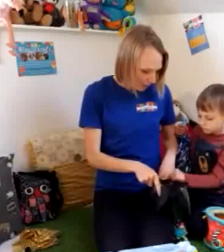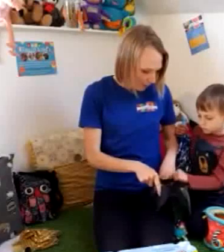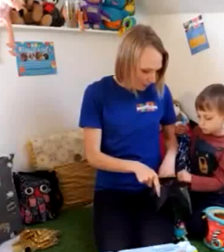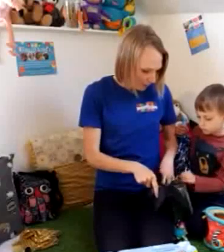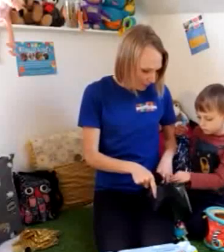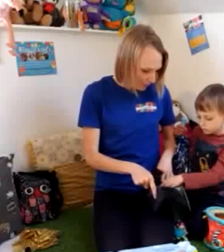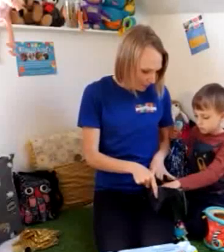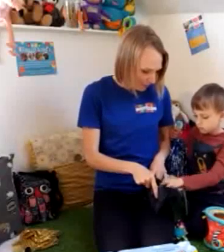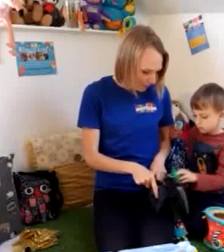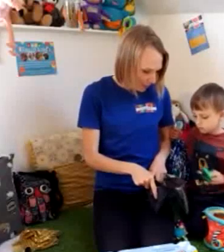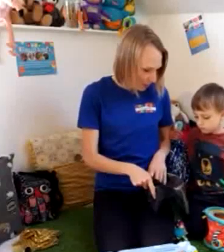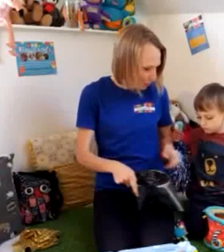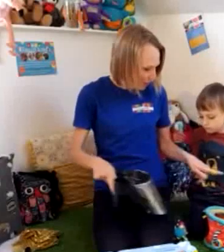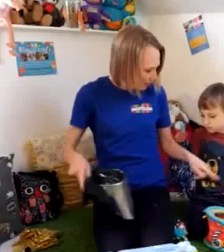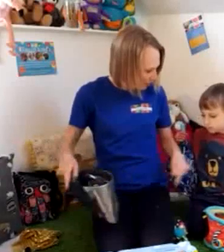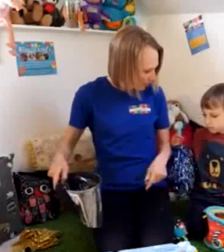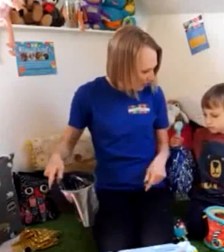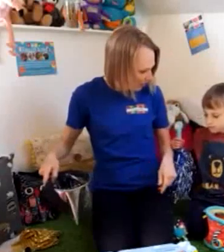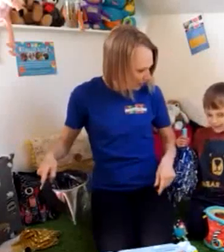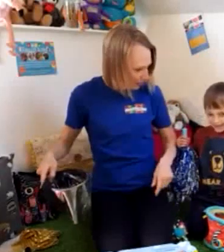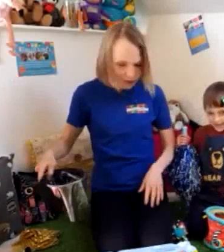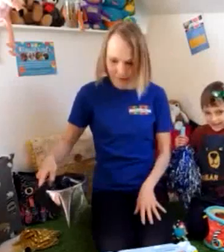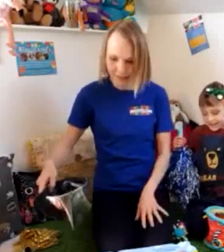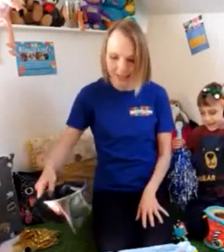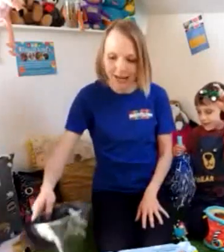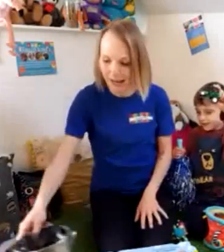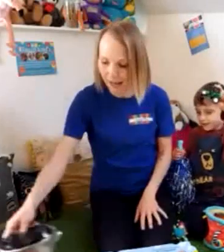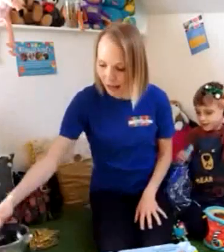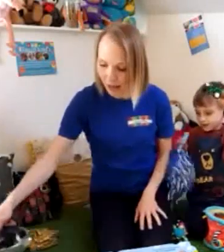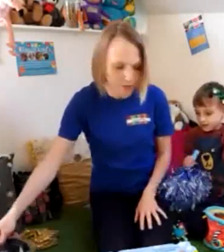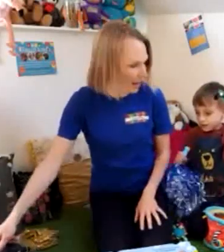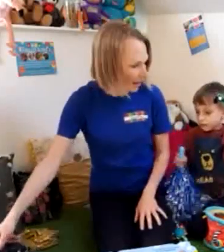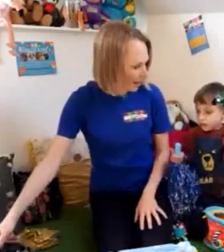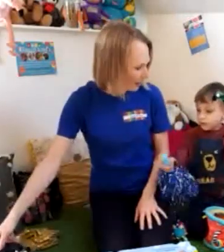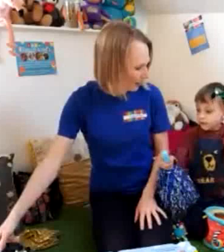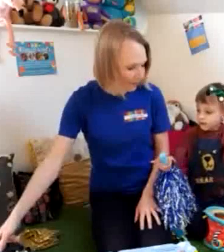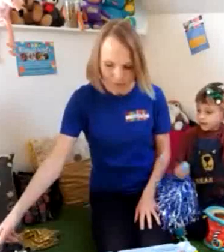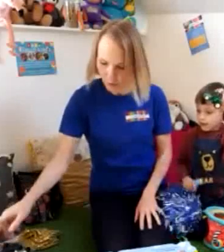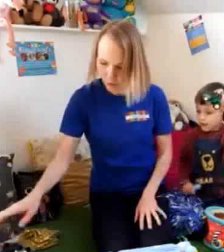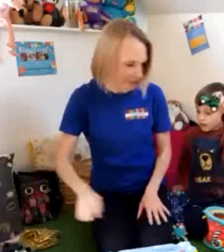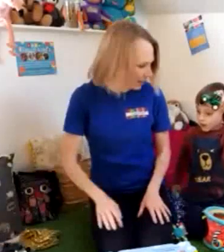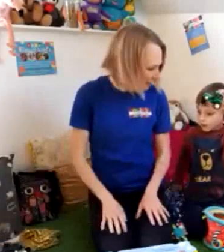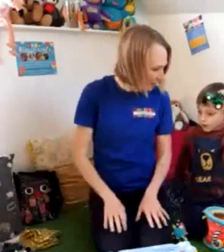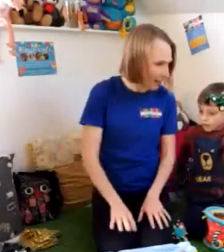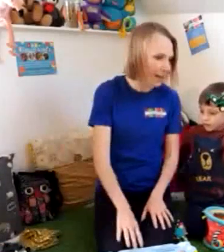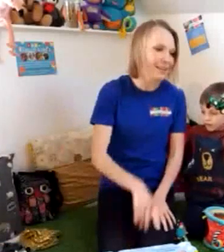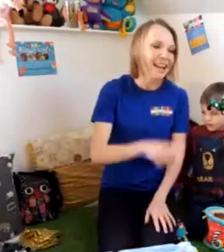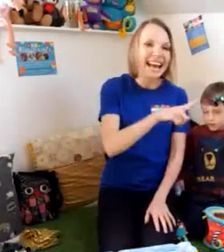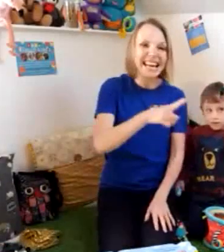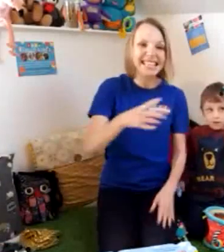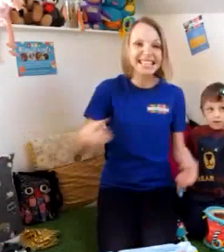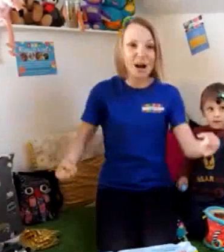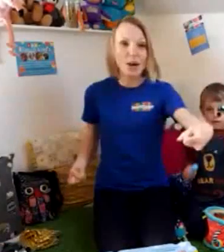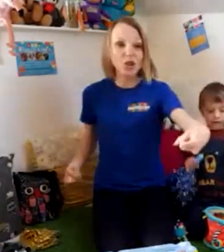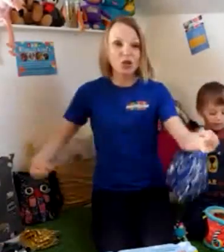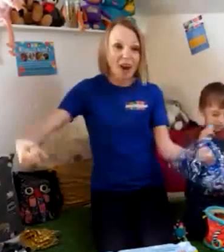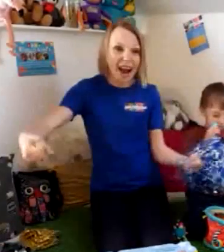one. Can you show that to everybody? They can't see it. Who's that? You'll see in a second. It's our